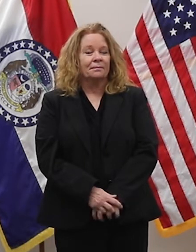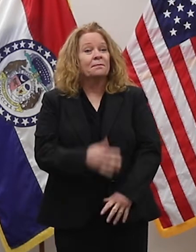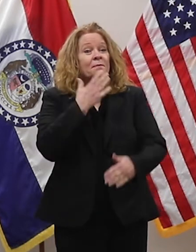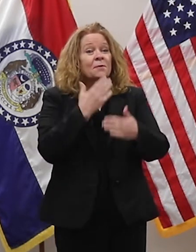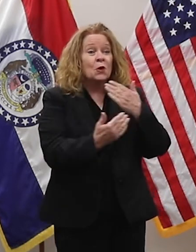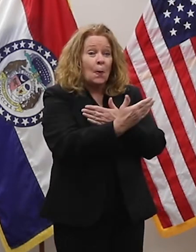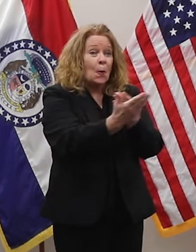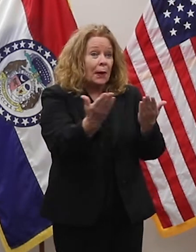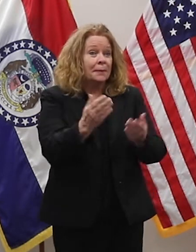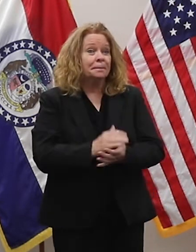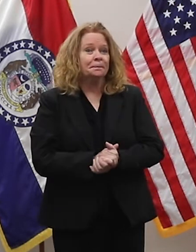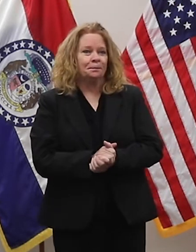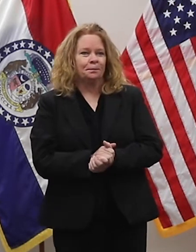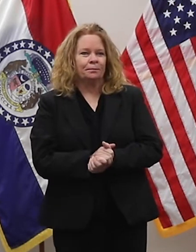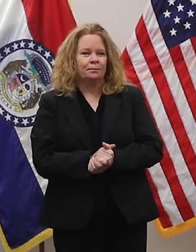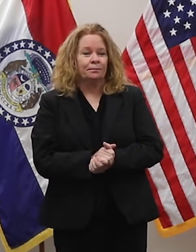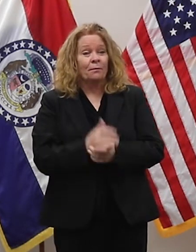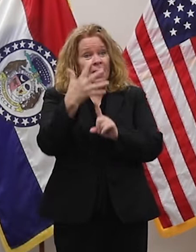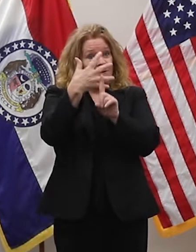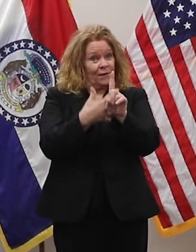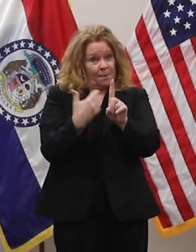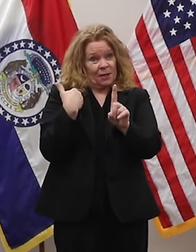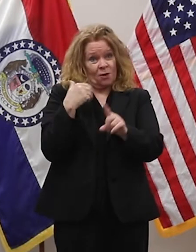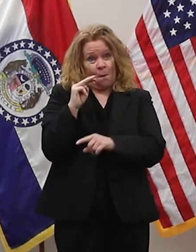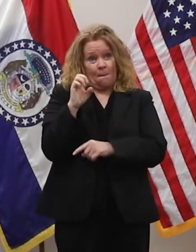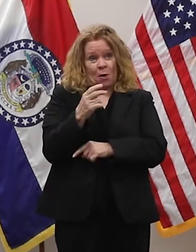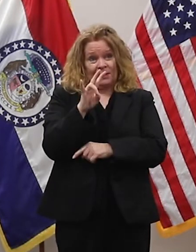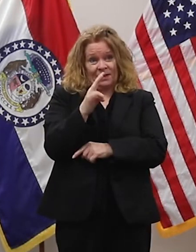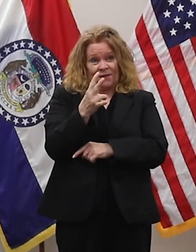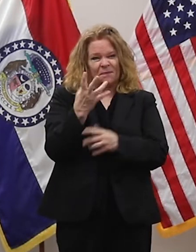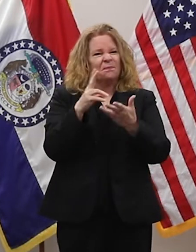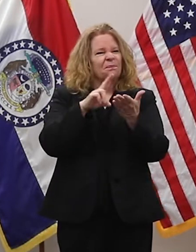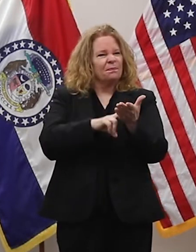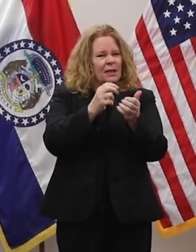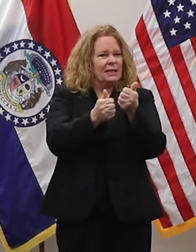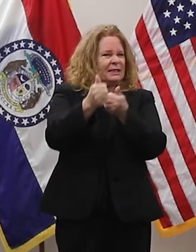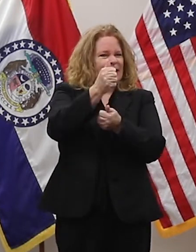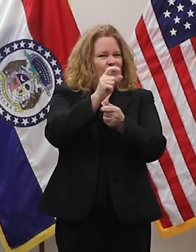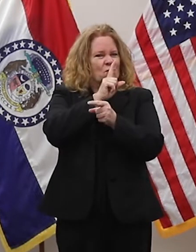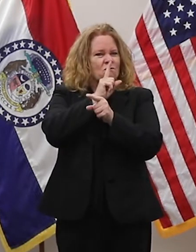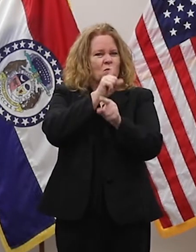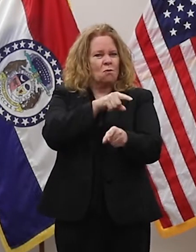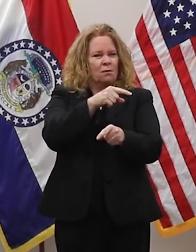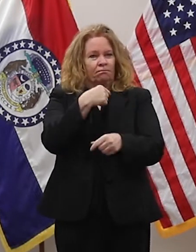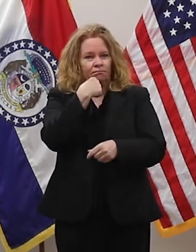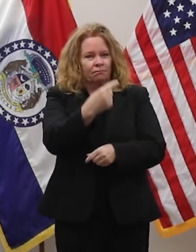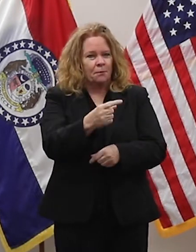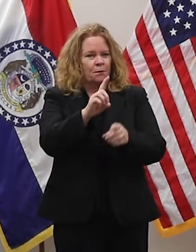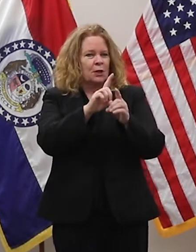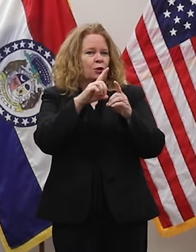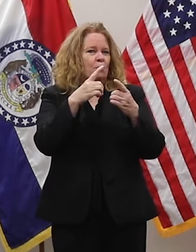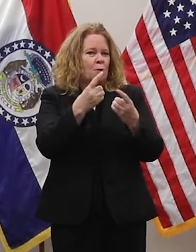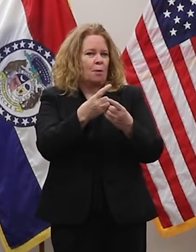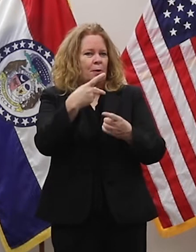Good morning. 5 months ago, on March 7th, I signed an executive order directing the Department of Public Health